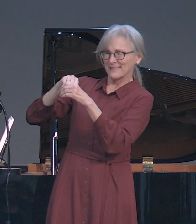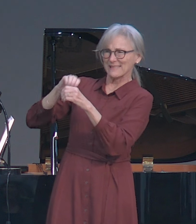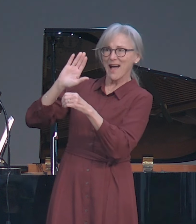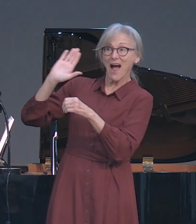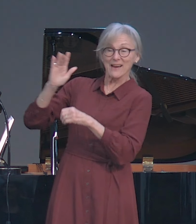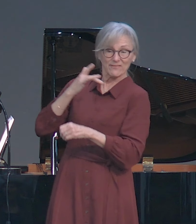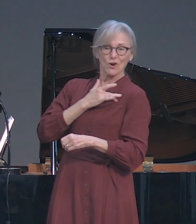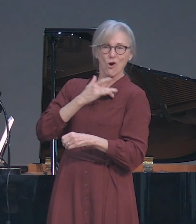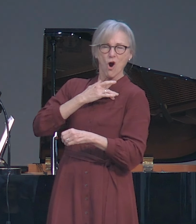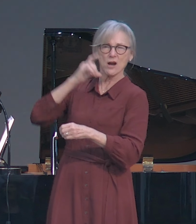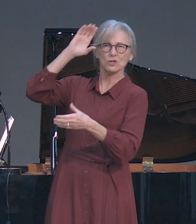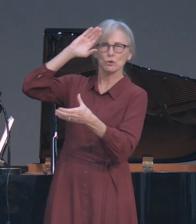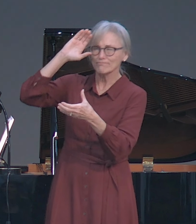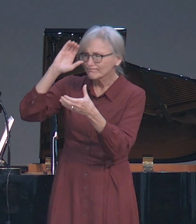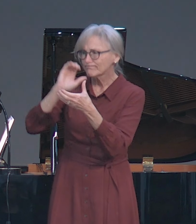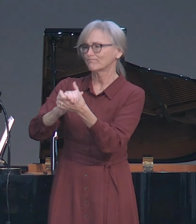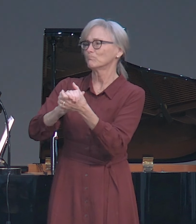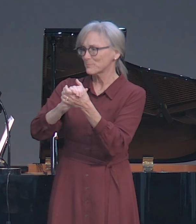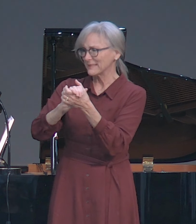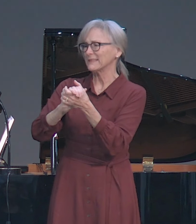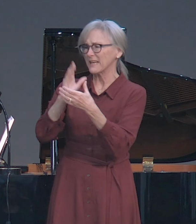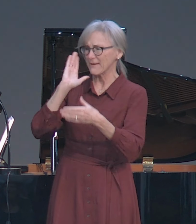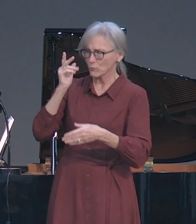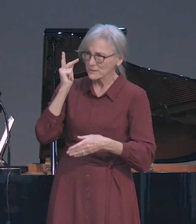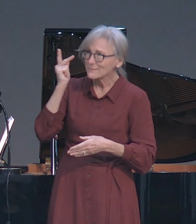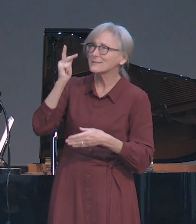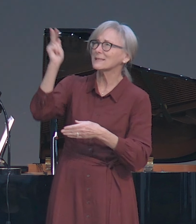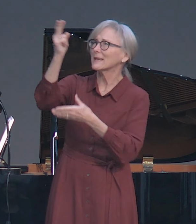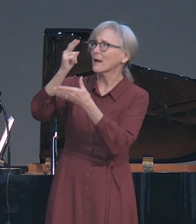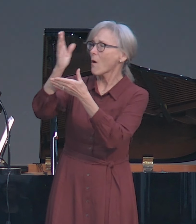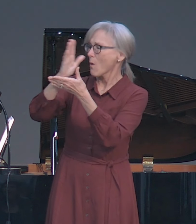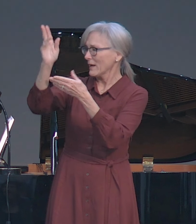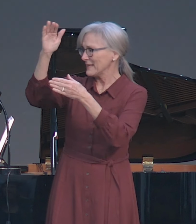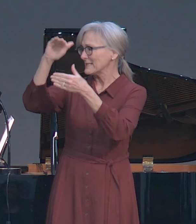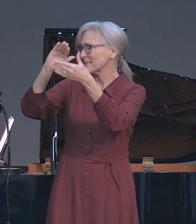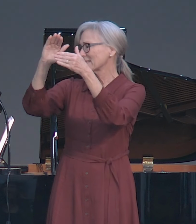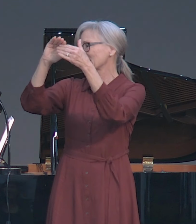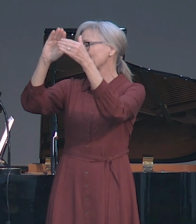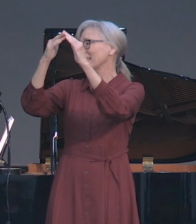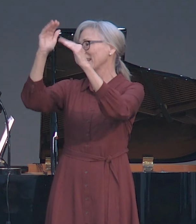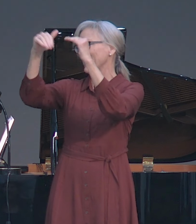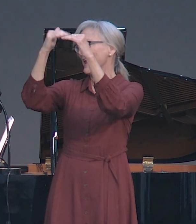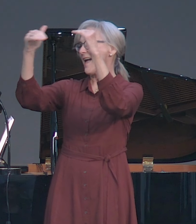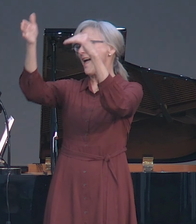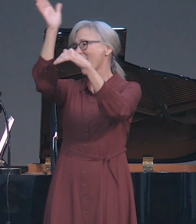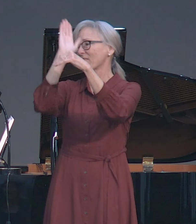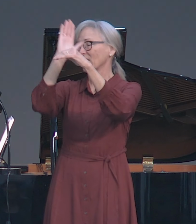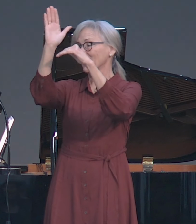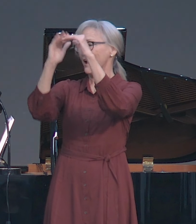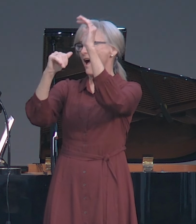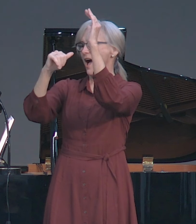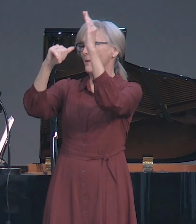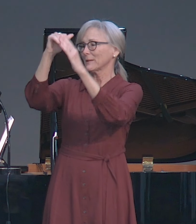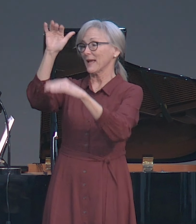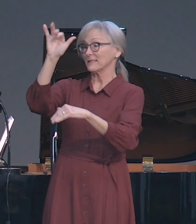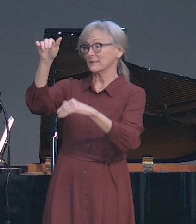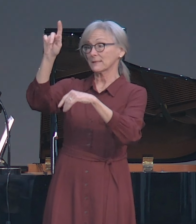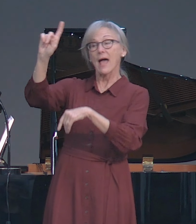in their hearts, of a holy city built by God's